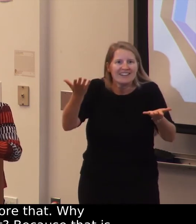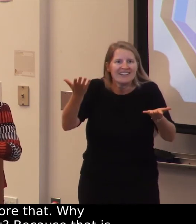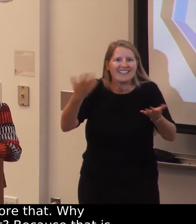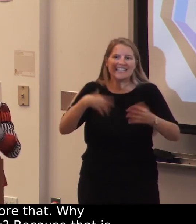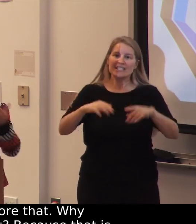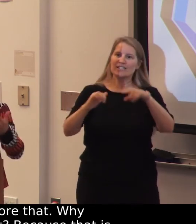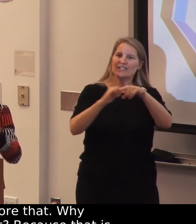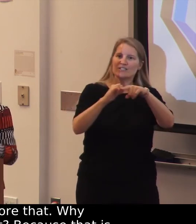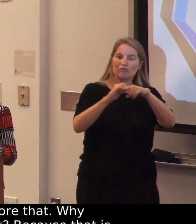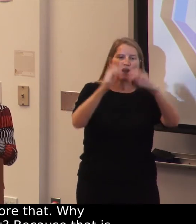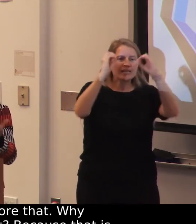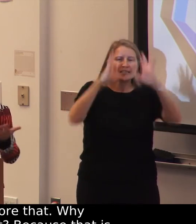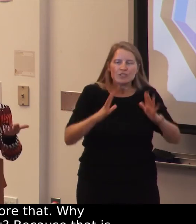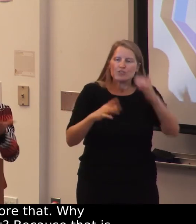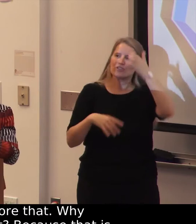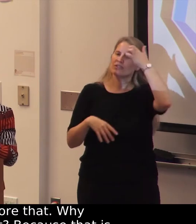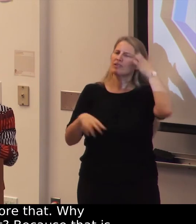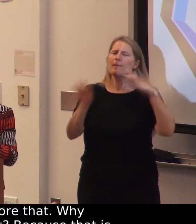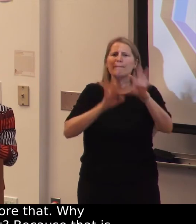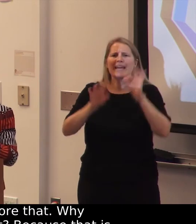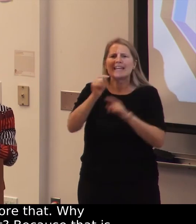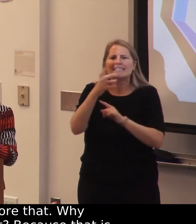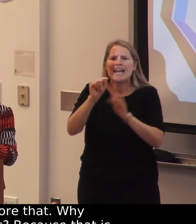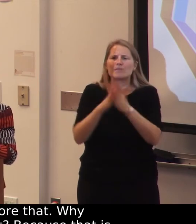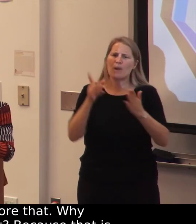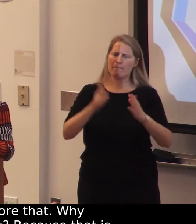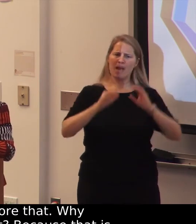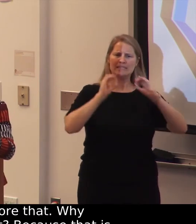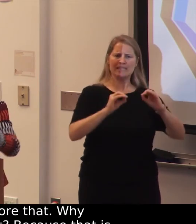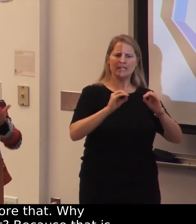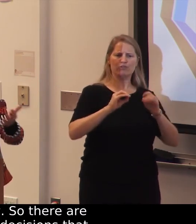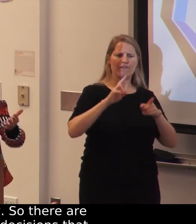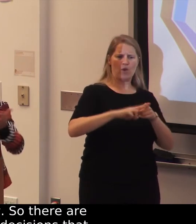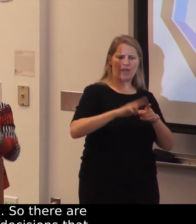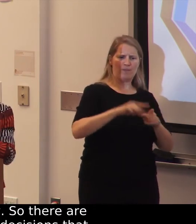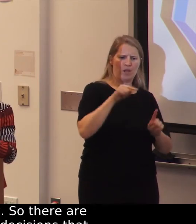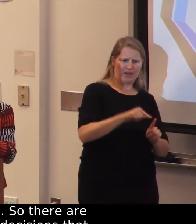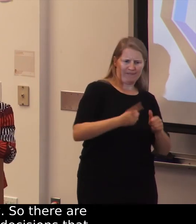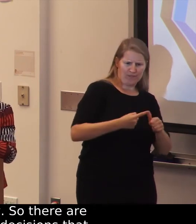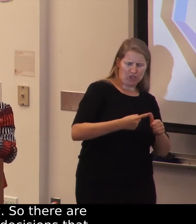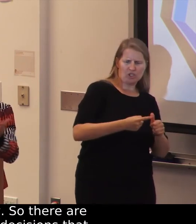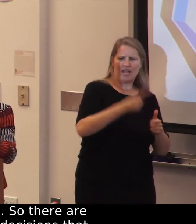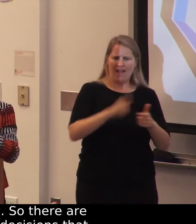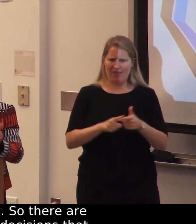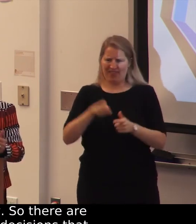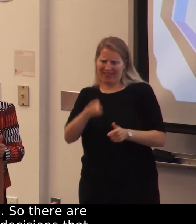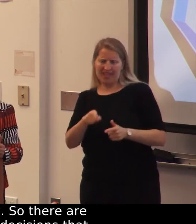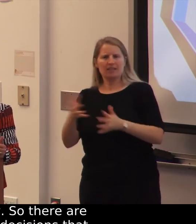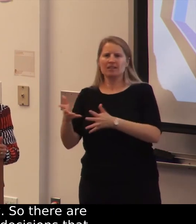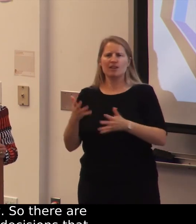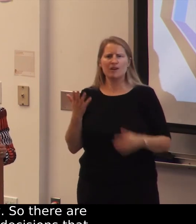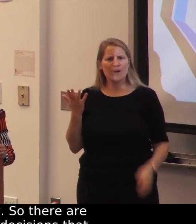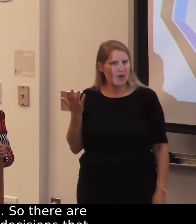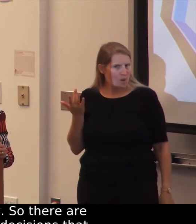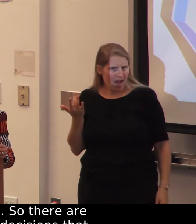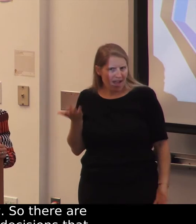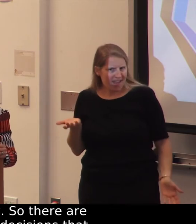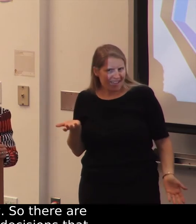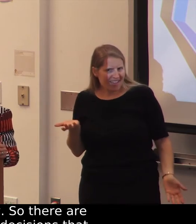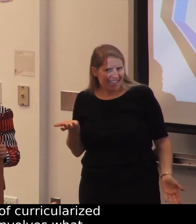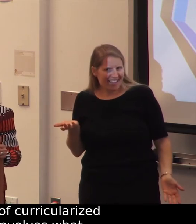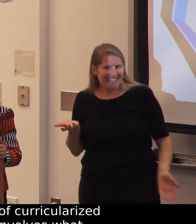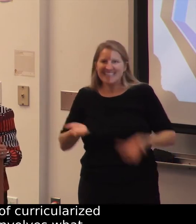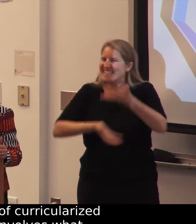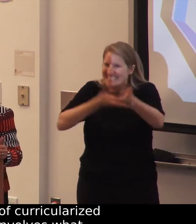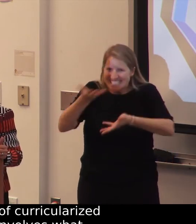going to do this before that. Why this before that, right? Oh, because that's how I did it in my country? I mean, so there are all kinds of decisions that one